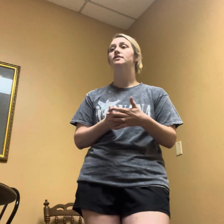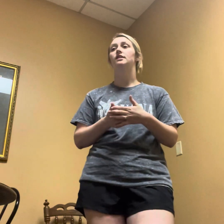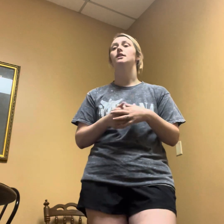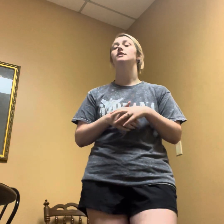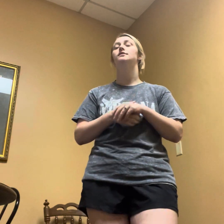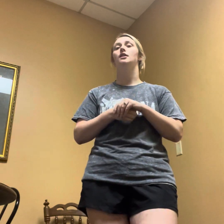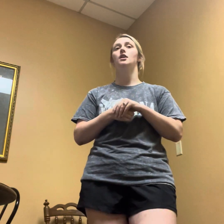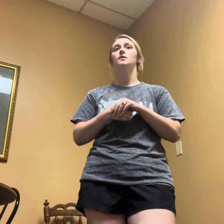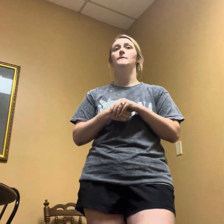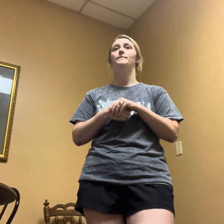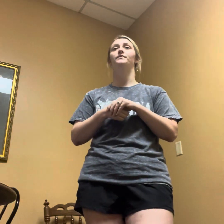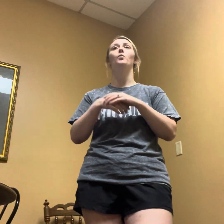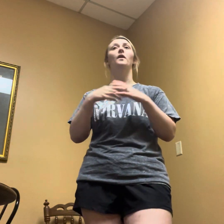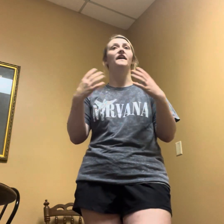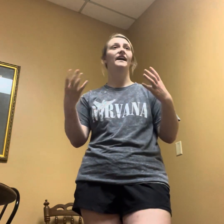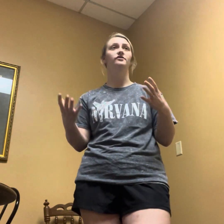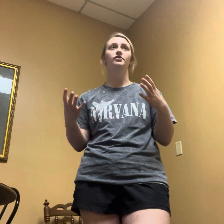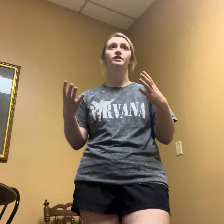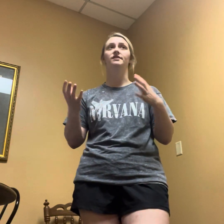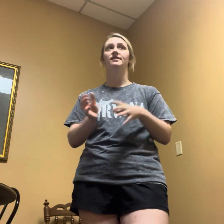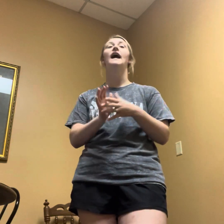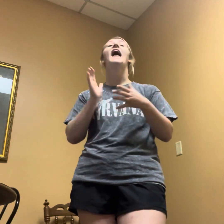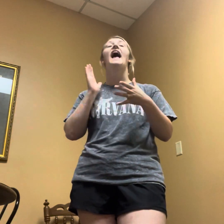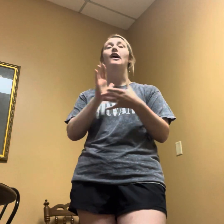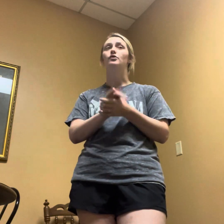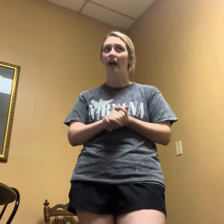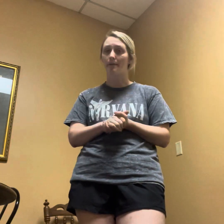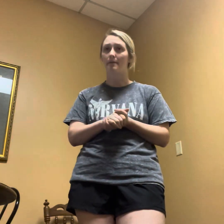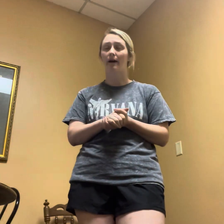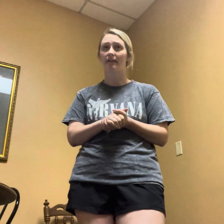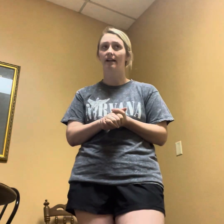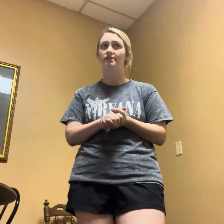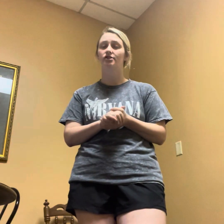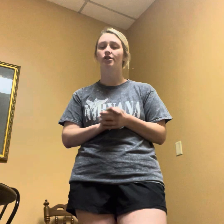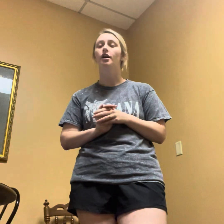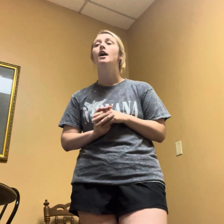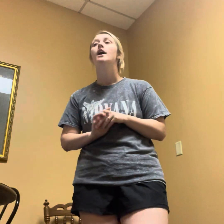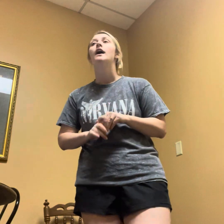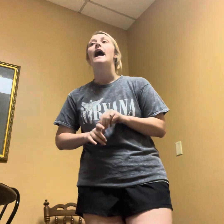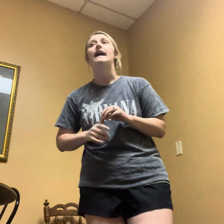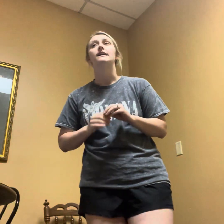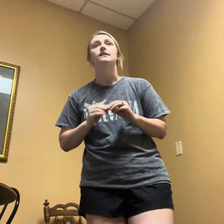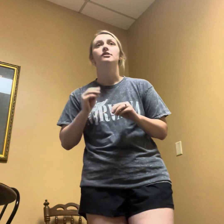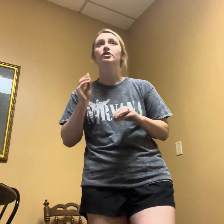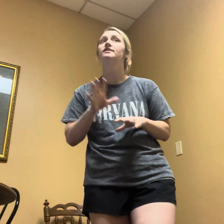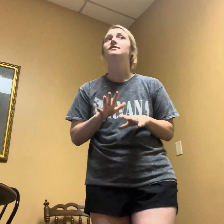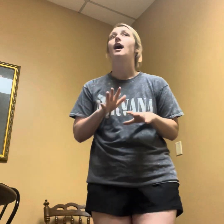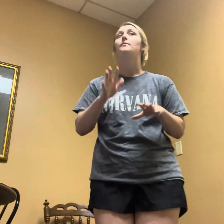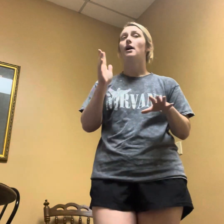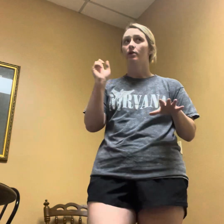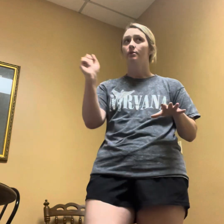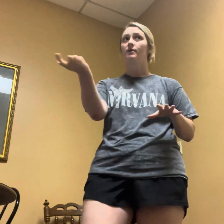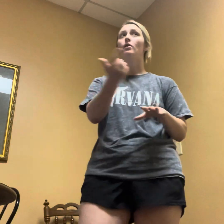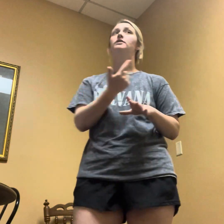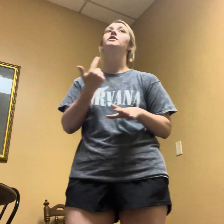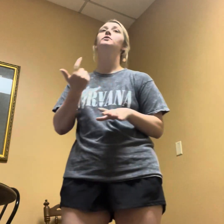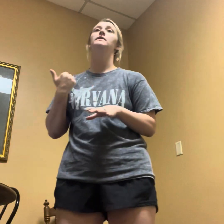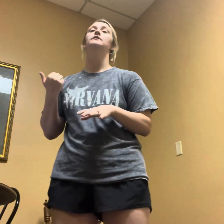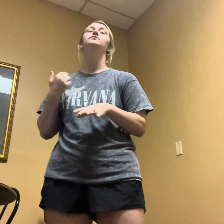discuss what the answer is and how you came about that answer. And during this time, I will be walking around